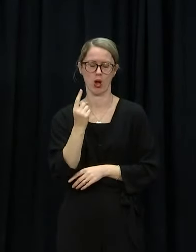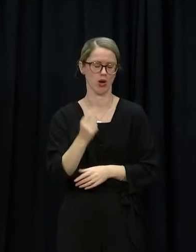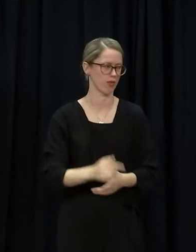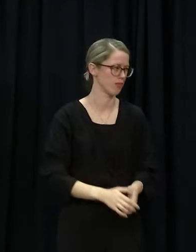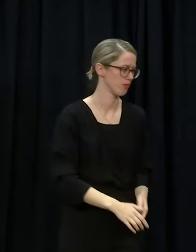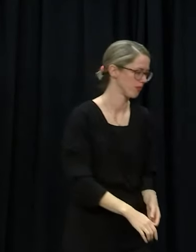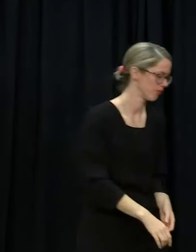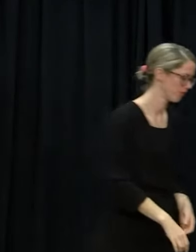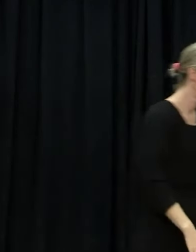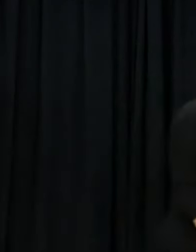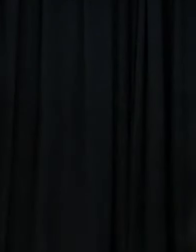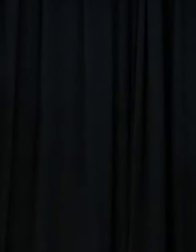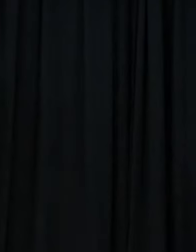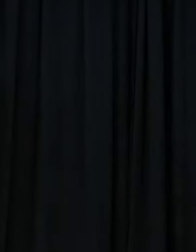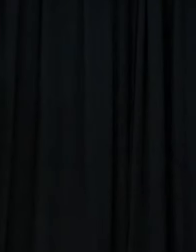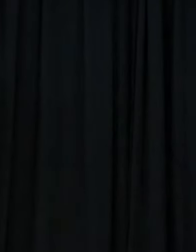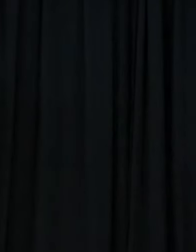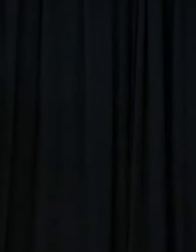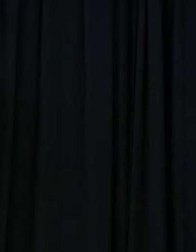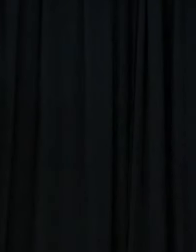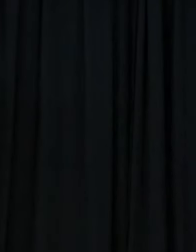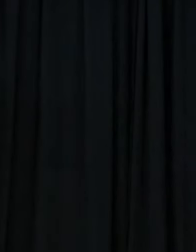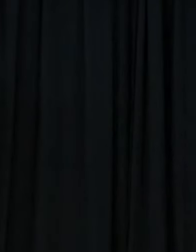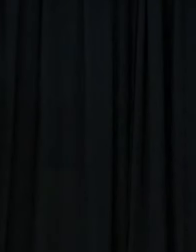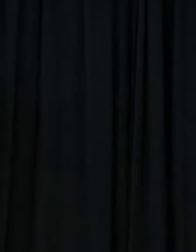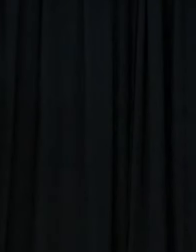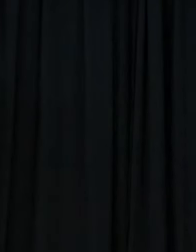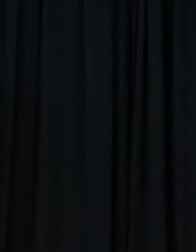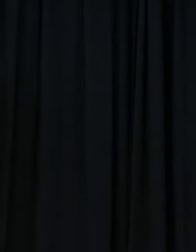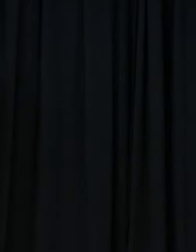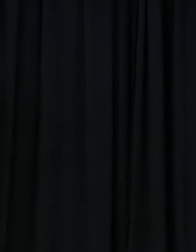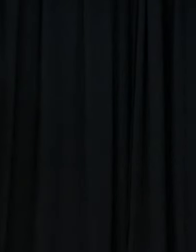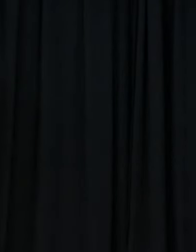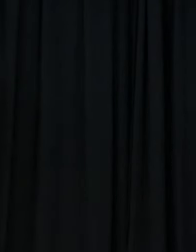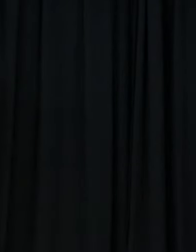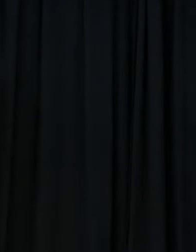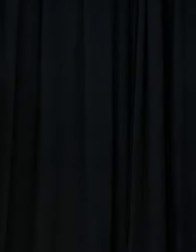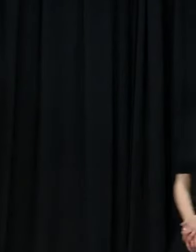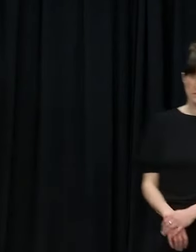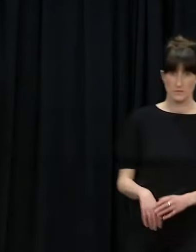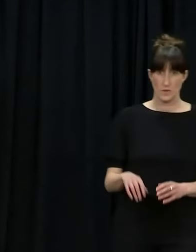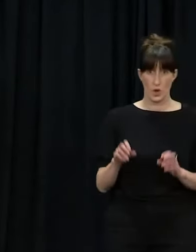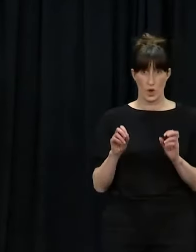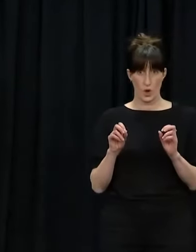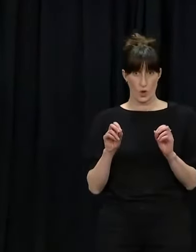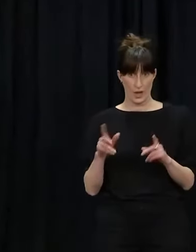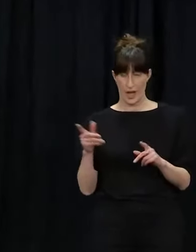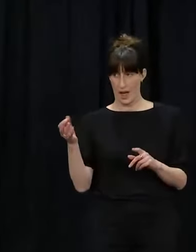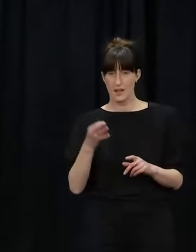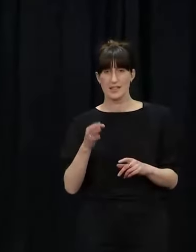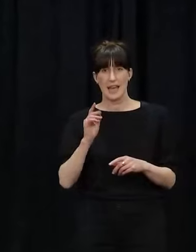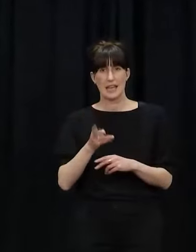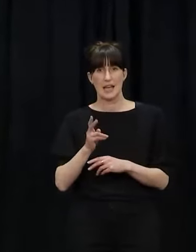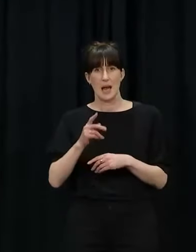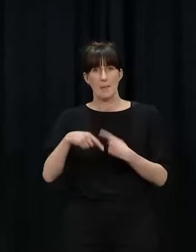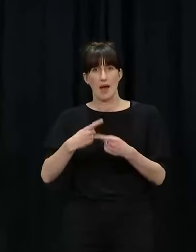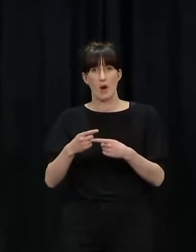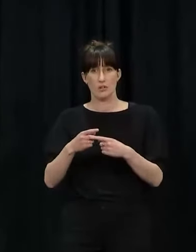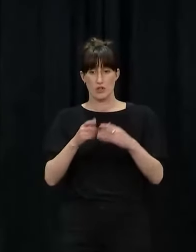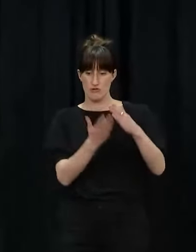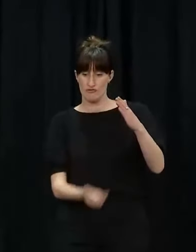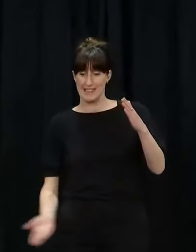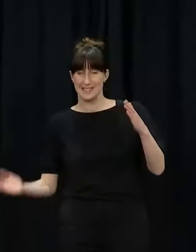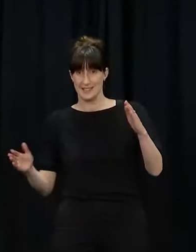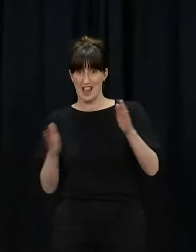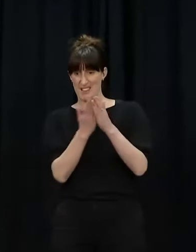you'd be looking to, I guess, for the rest of the country in terms of lowering that level? Yeah, same things as I've already indicated, and the